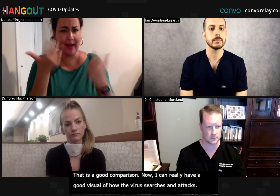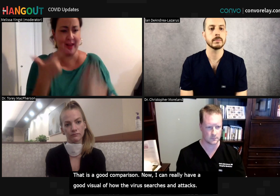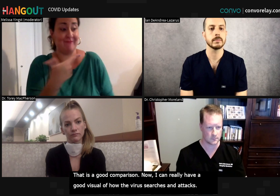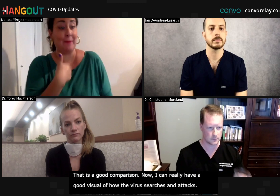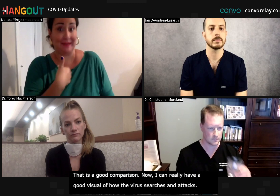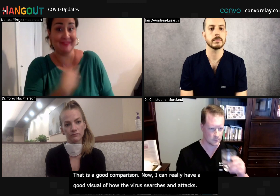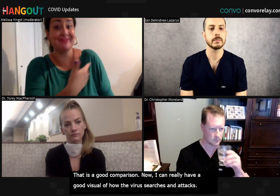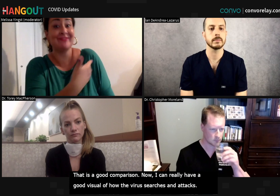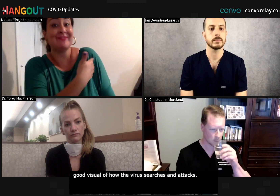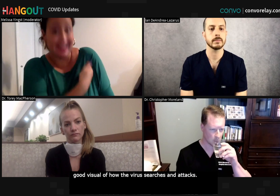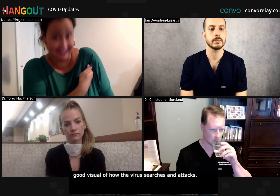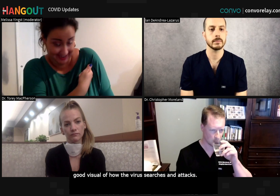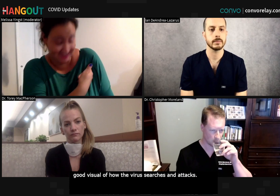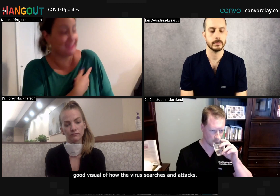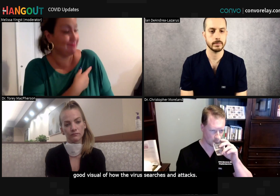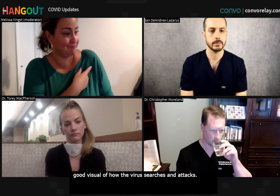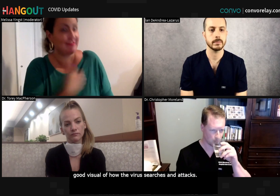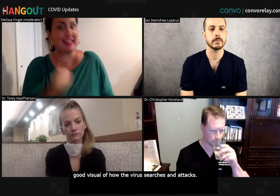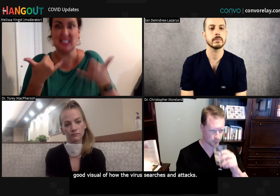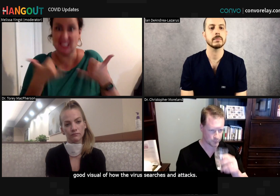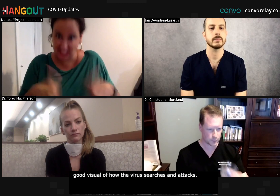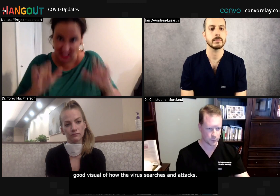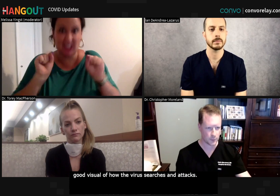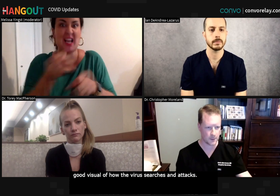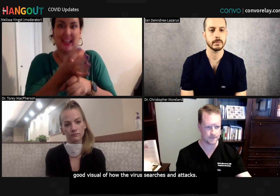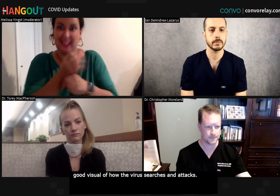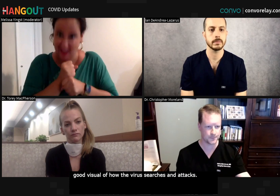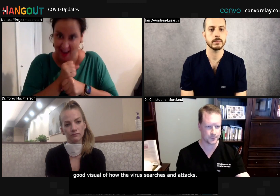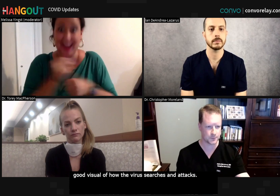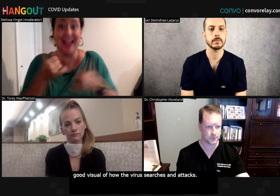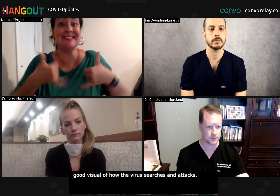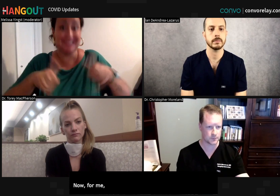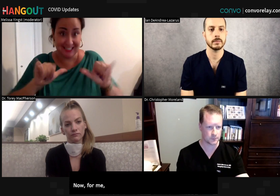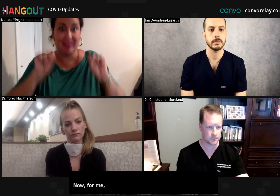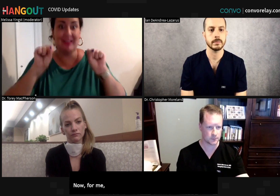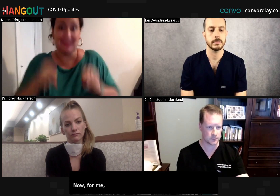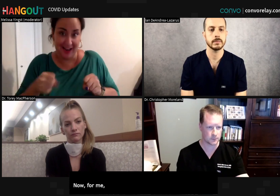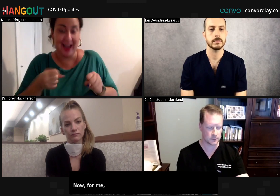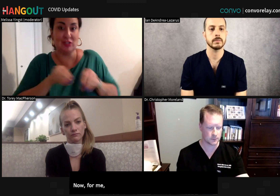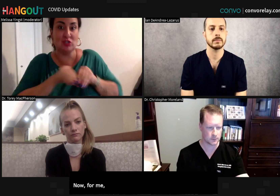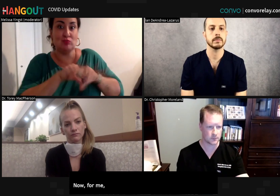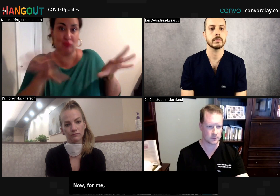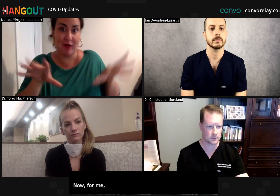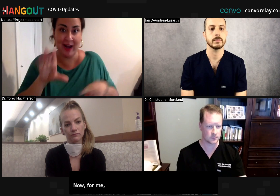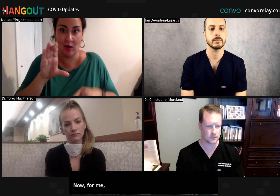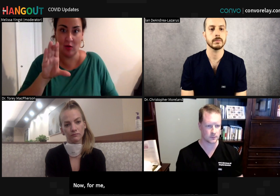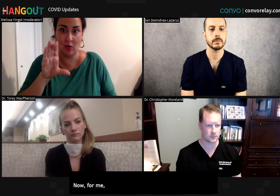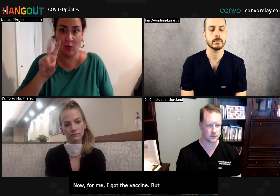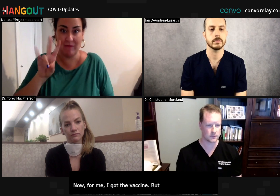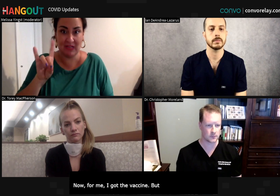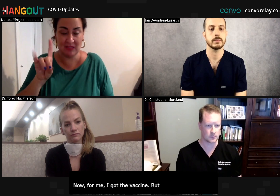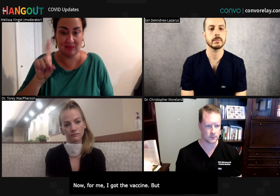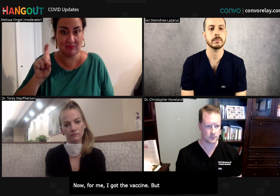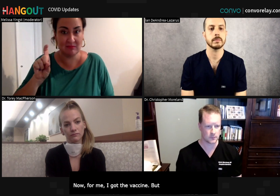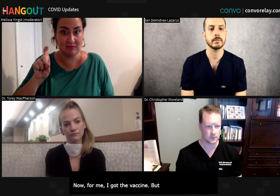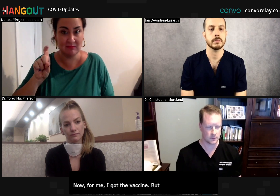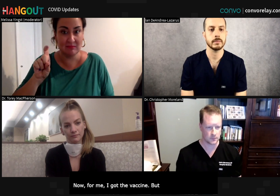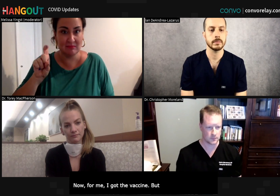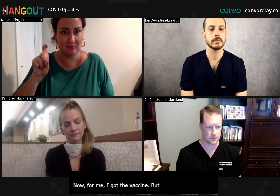Now, for me, I got the vaccine, but yet I can still get COVID